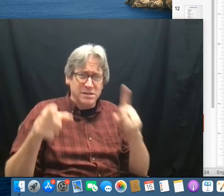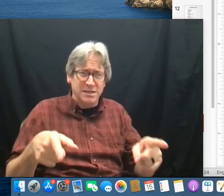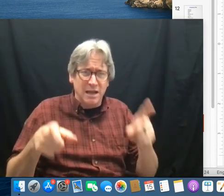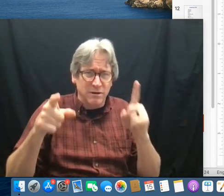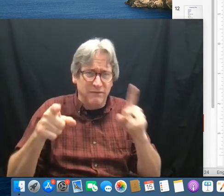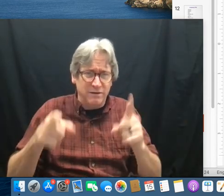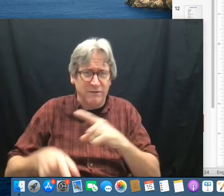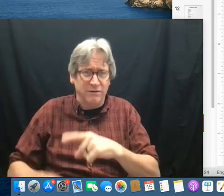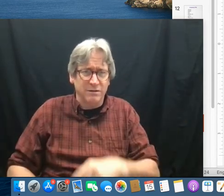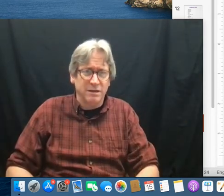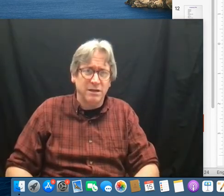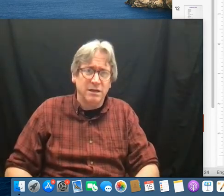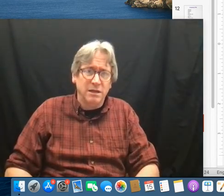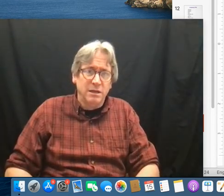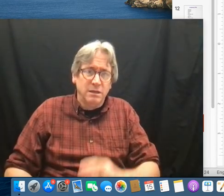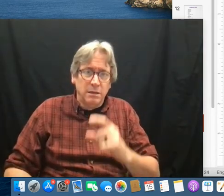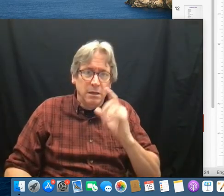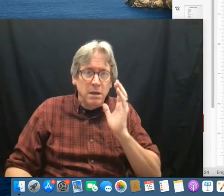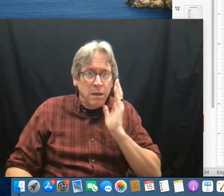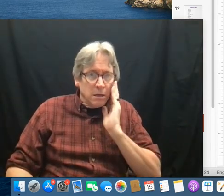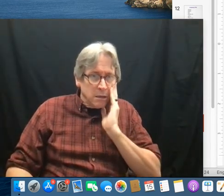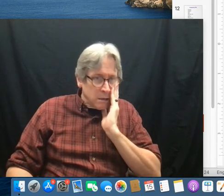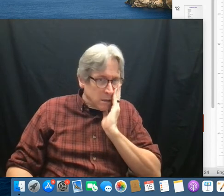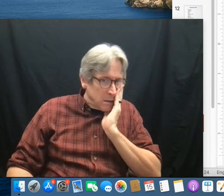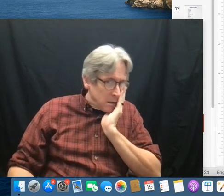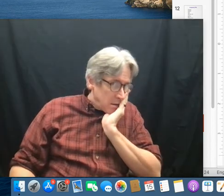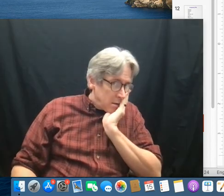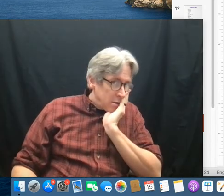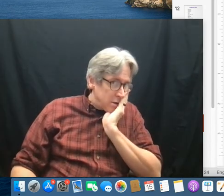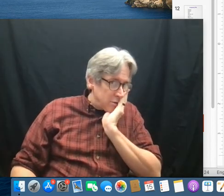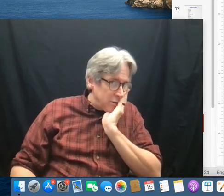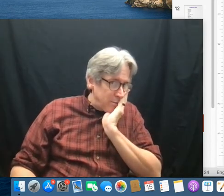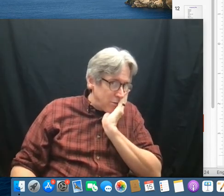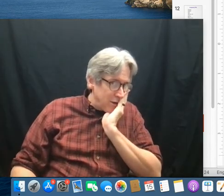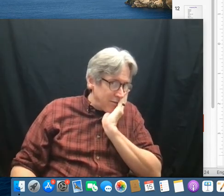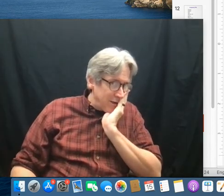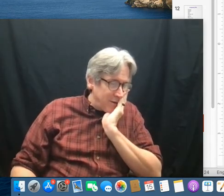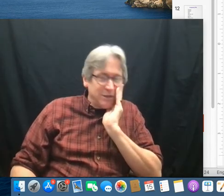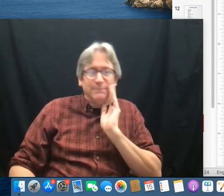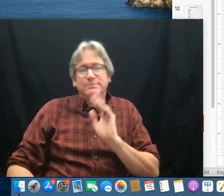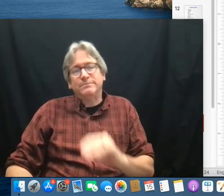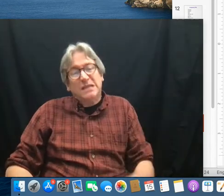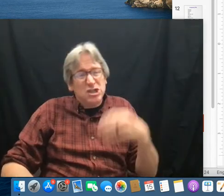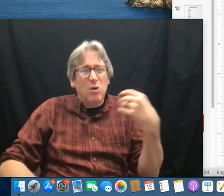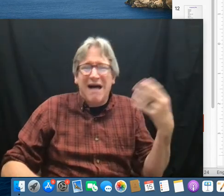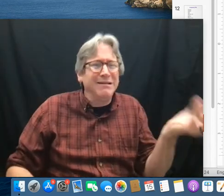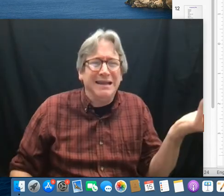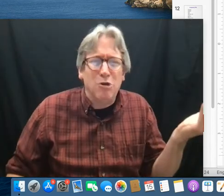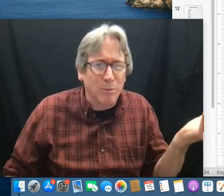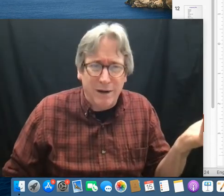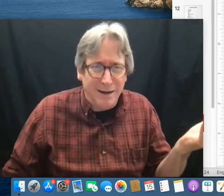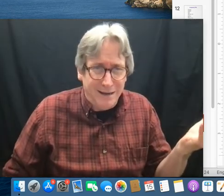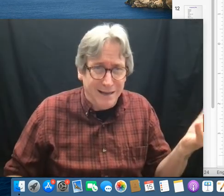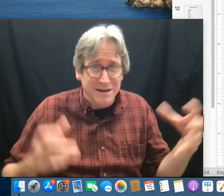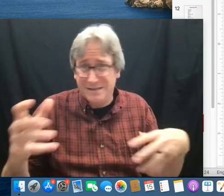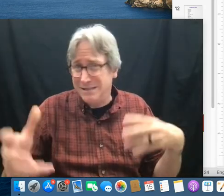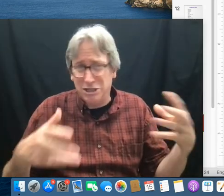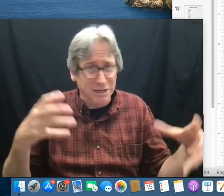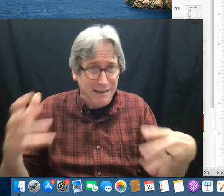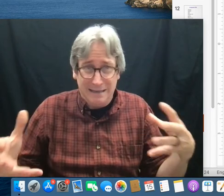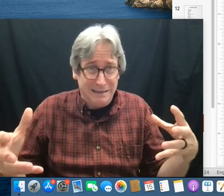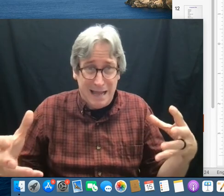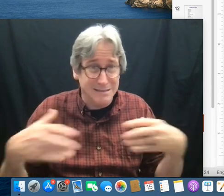then we will do some activities in class where we're identifying the differences. What this activity is, I will go through a list of things and